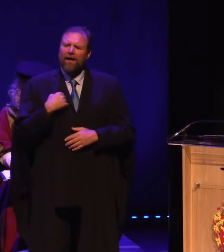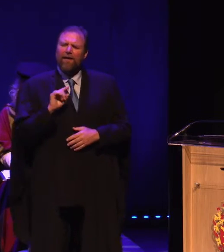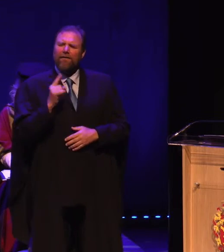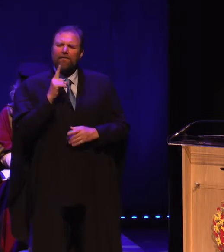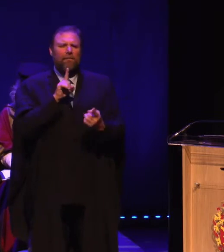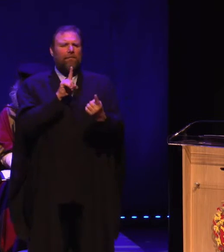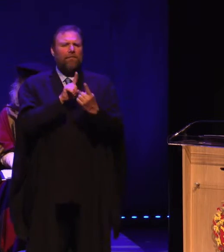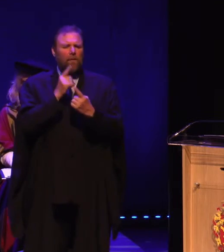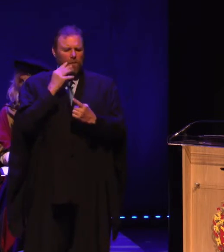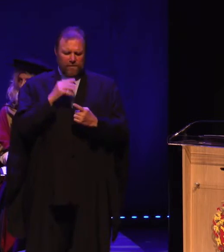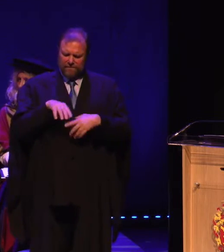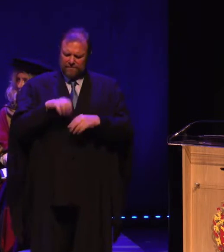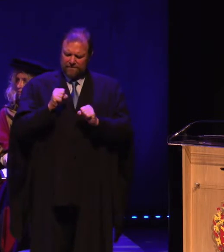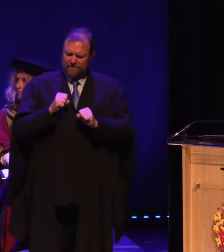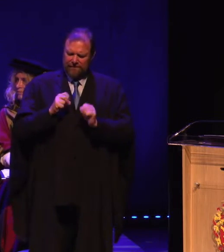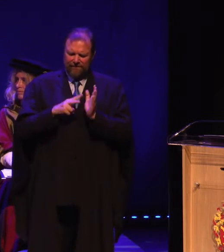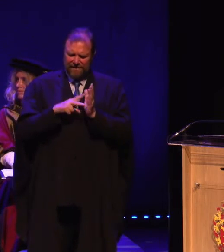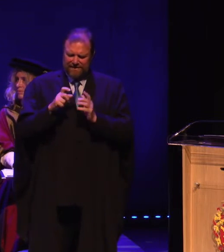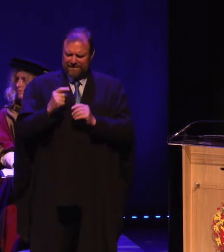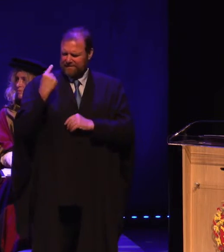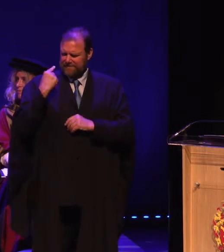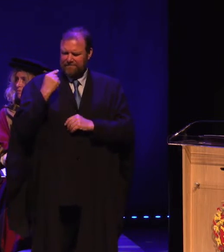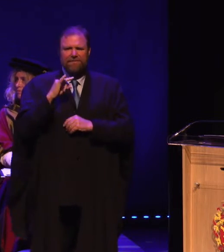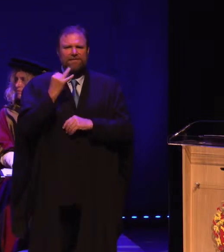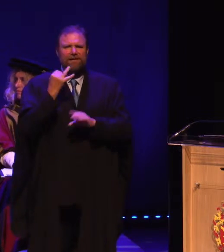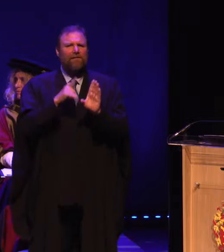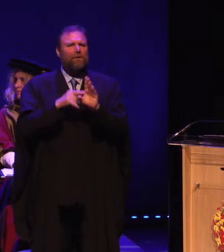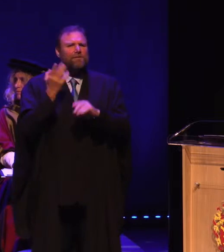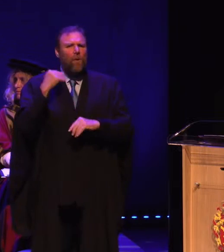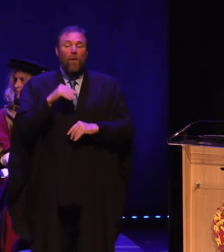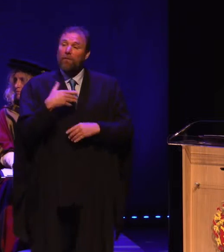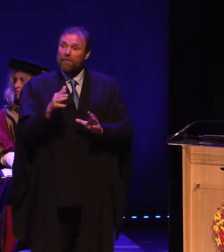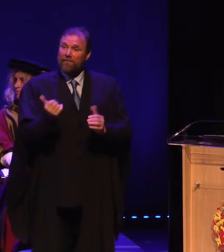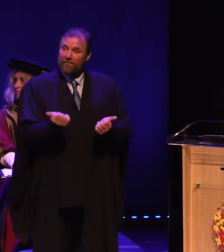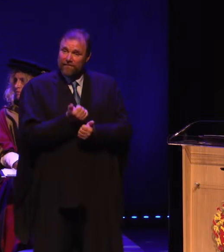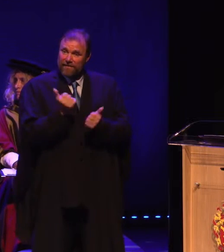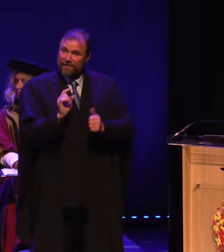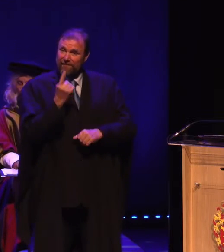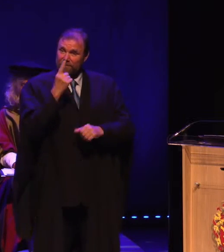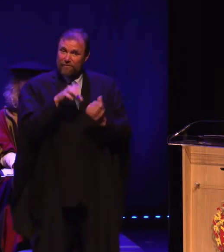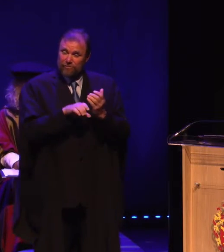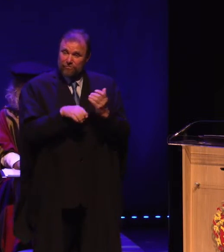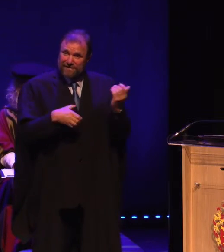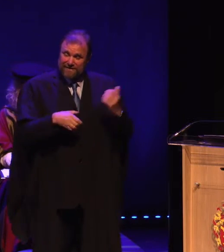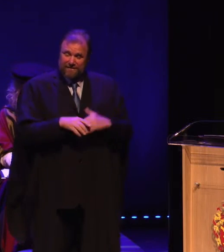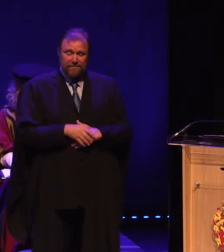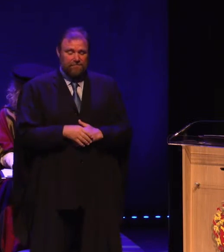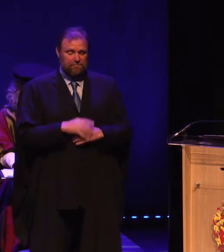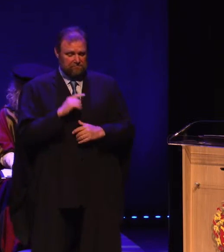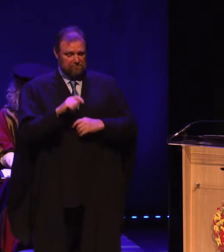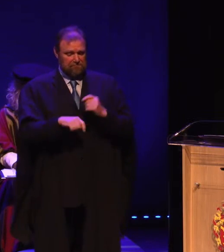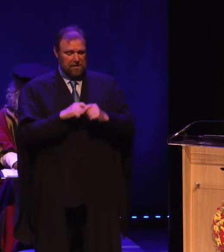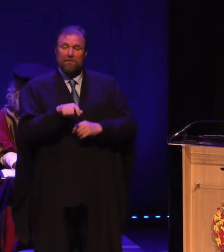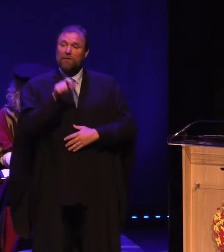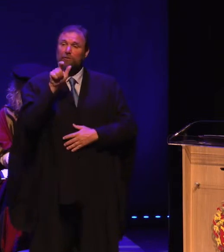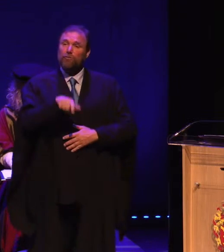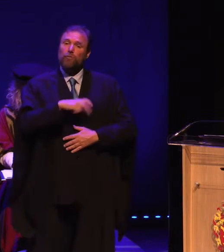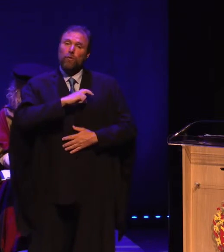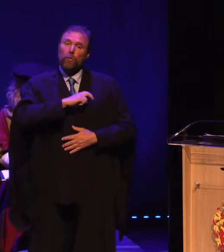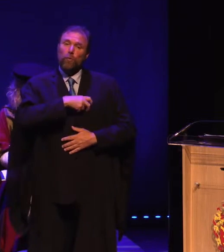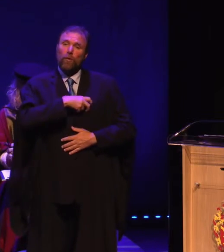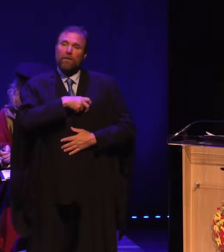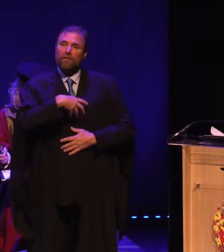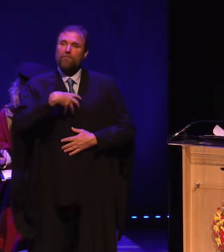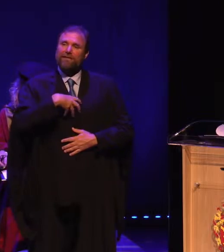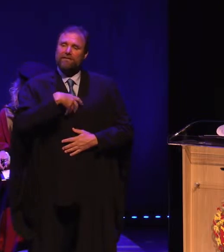VC 7 years ago. He'd just finished his first degree and had become student union president,